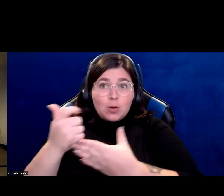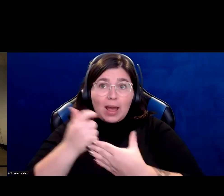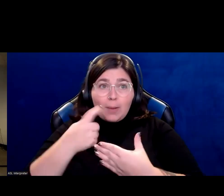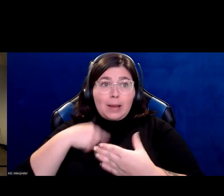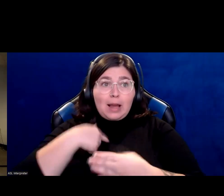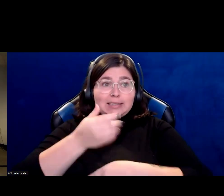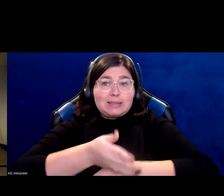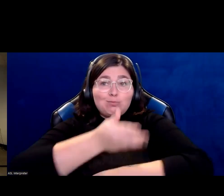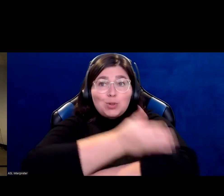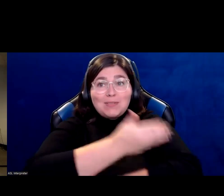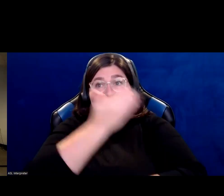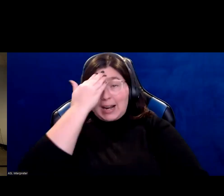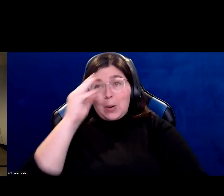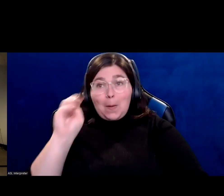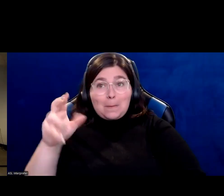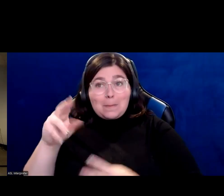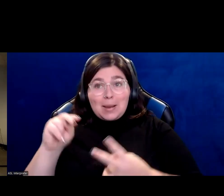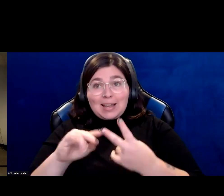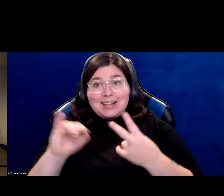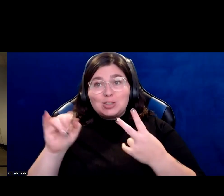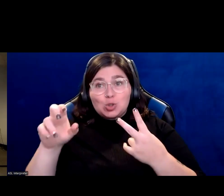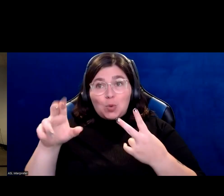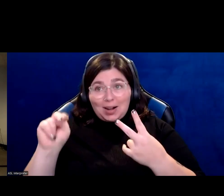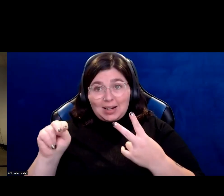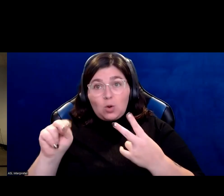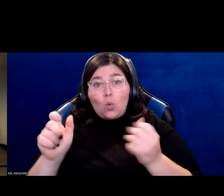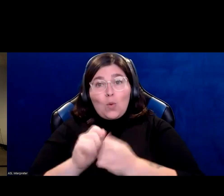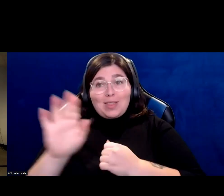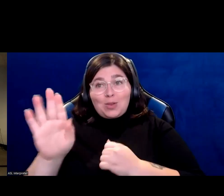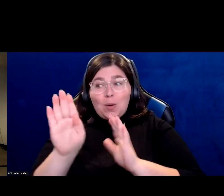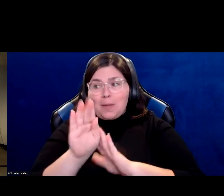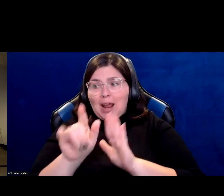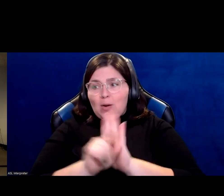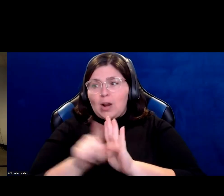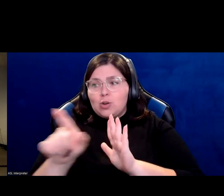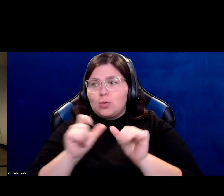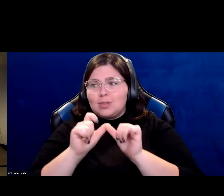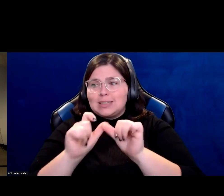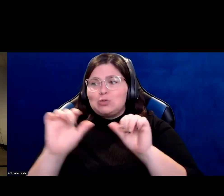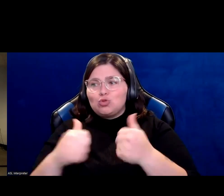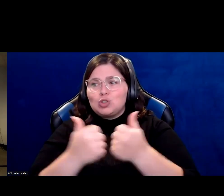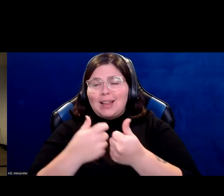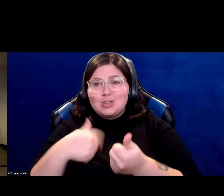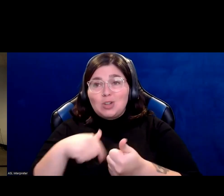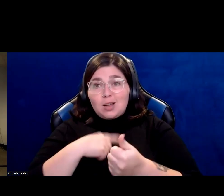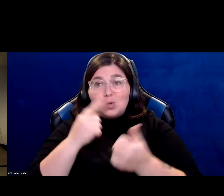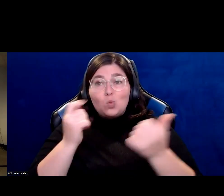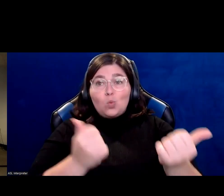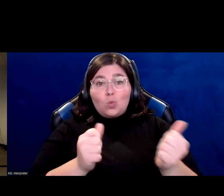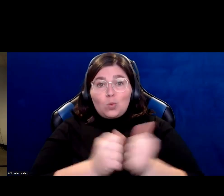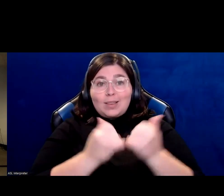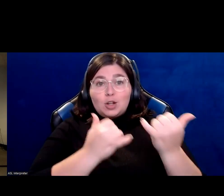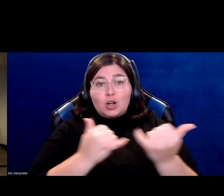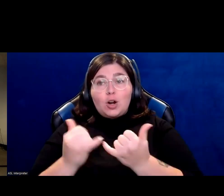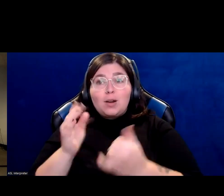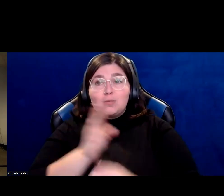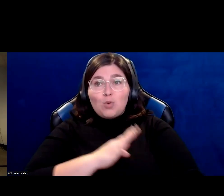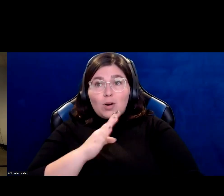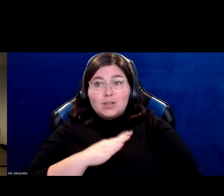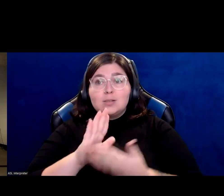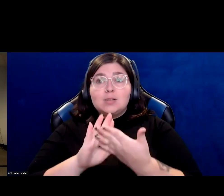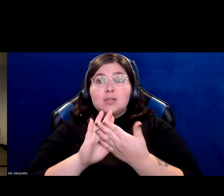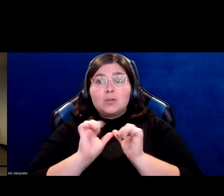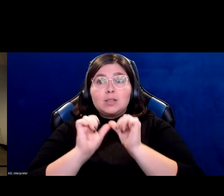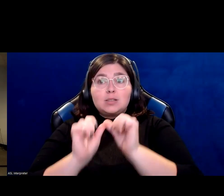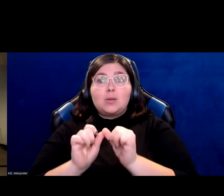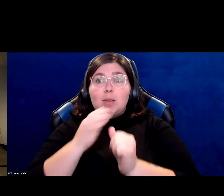And I know Megan and Jordan, with your background, you will continue to challenge us as our current board to continue to be the best that we possibly